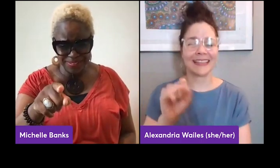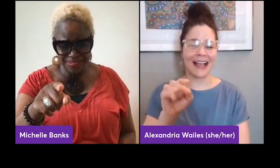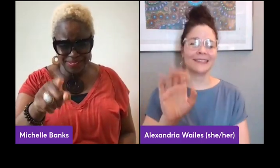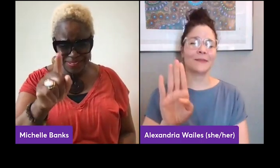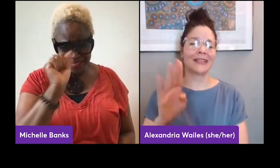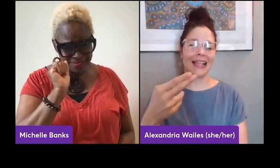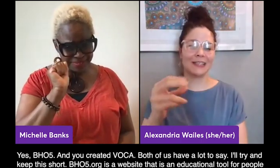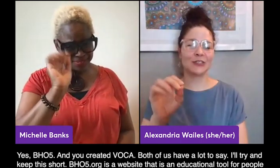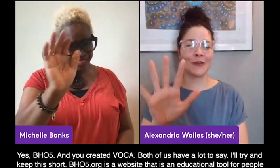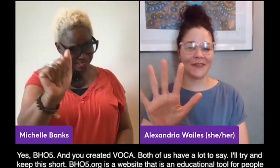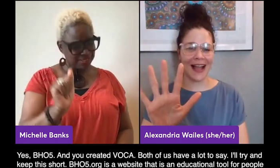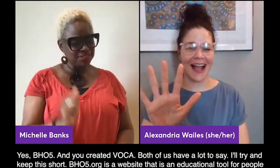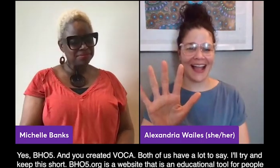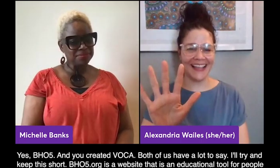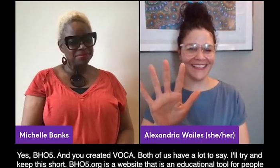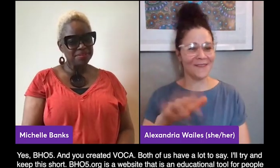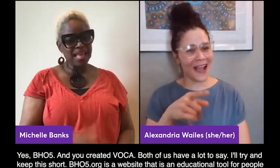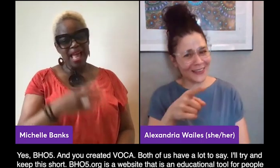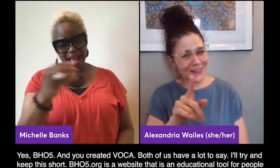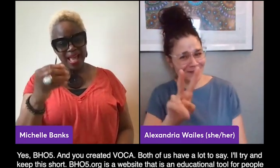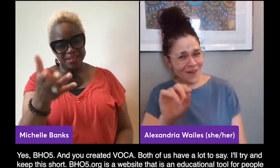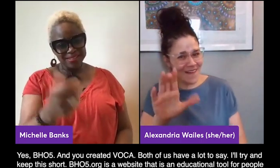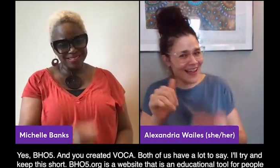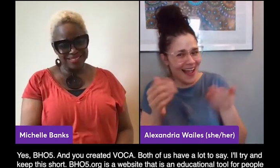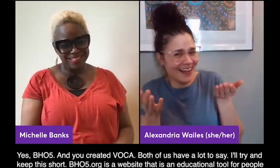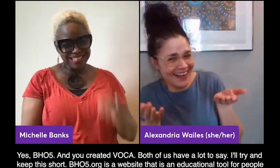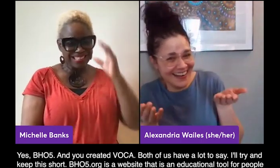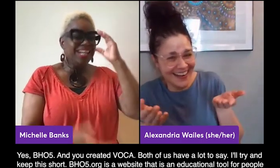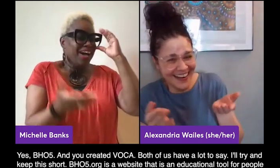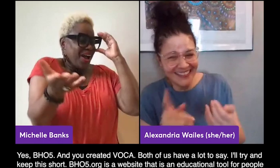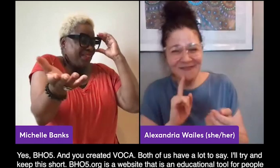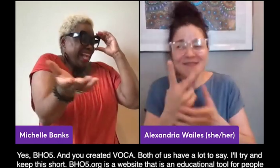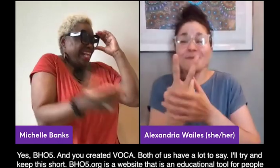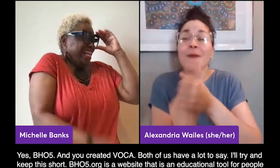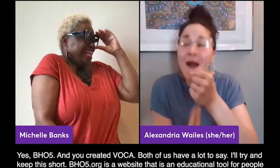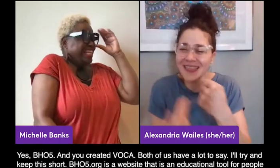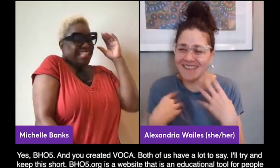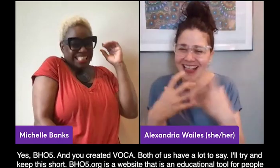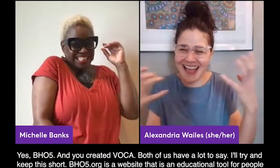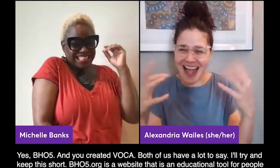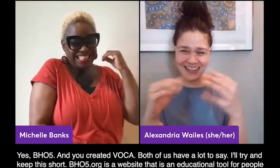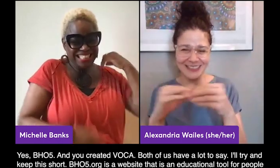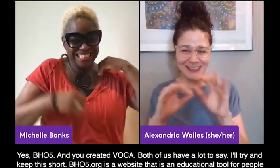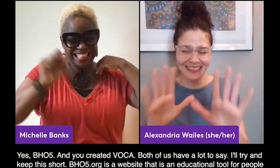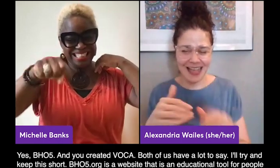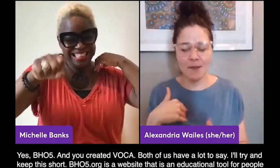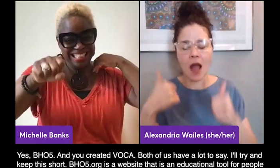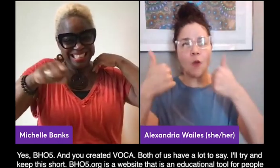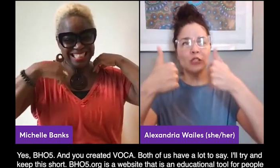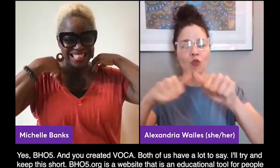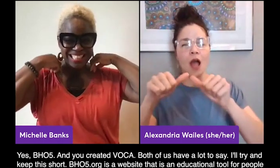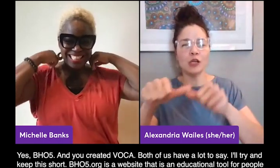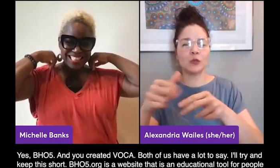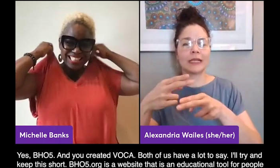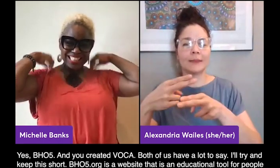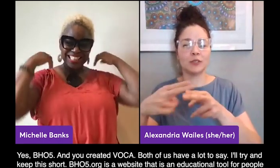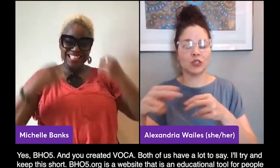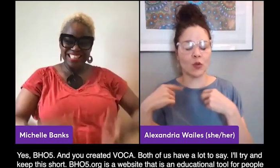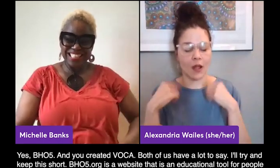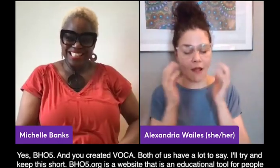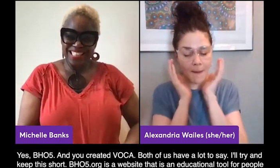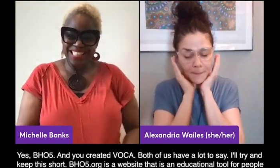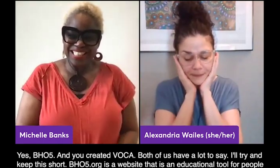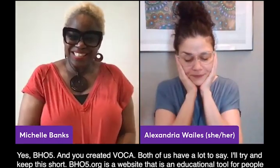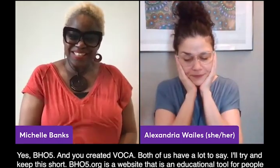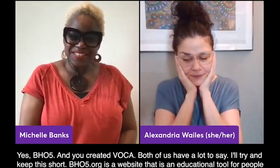own company, BHO5, isn't it? Yes, BHO5, and you created VOCA. Both of us have a lot to say. I'll